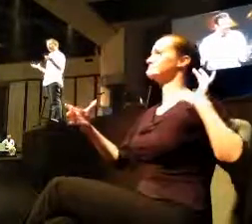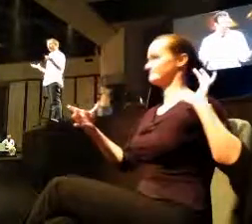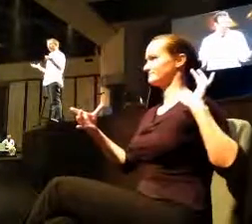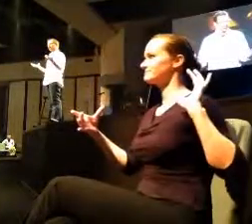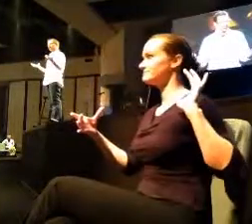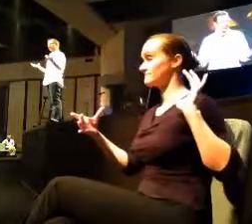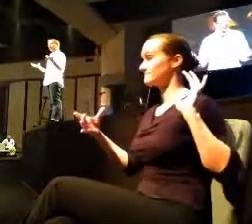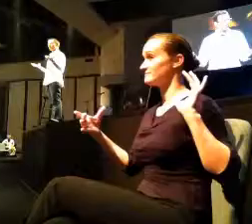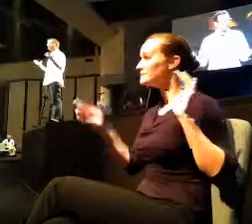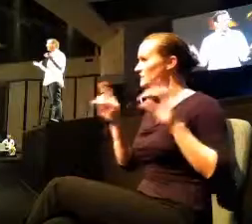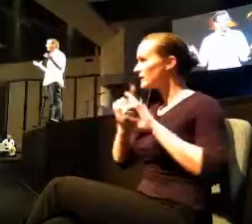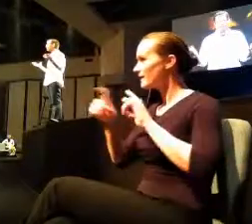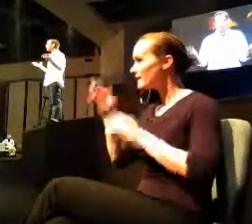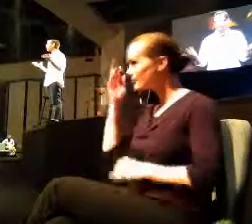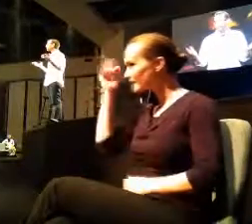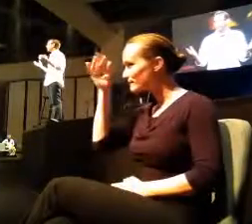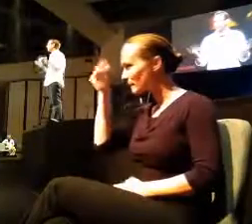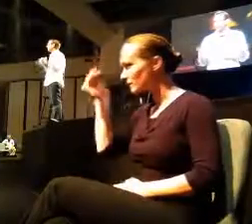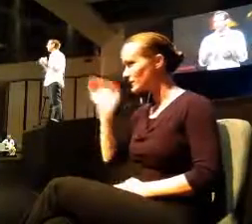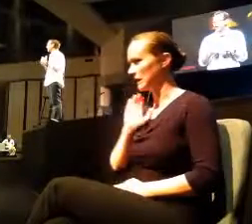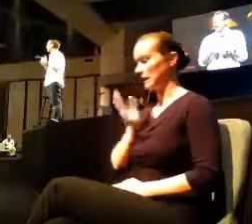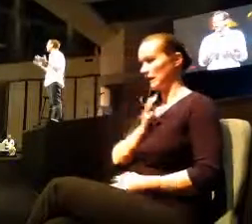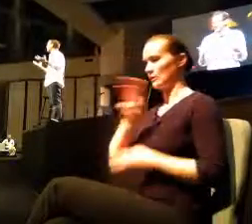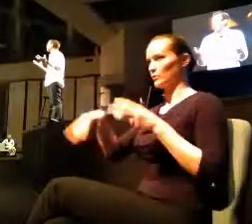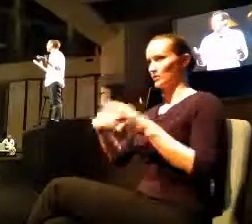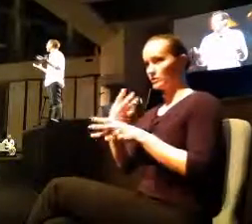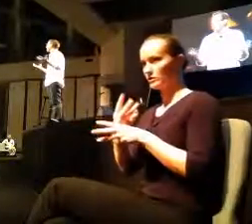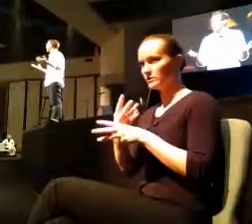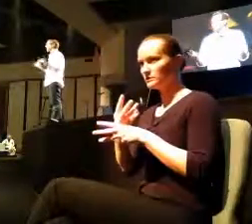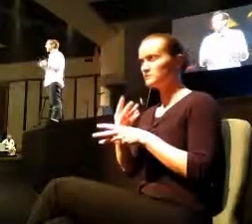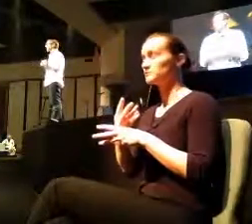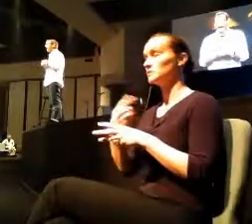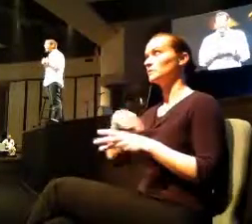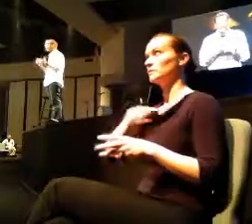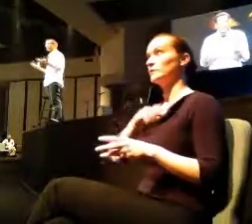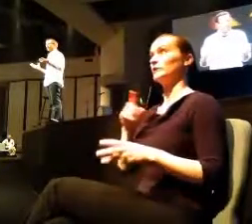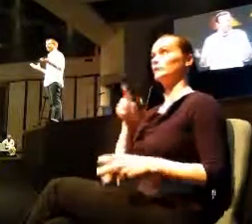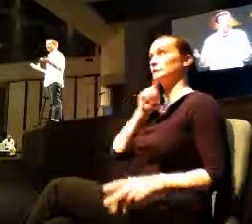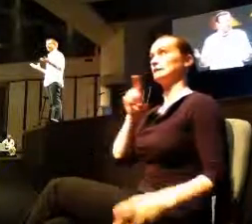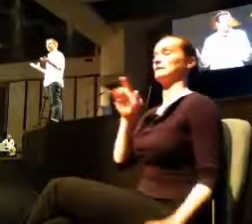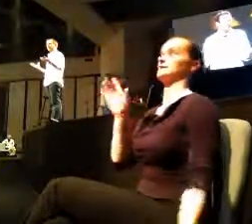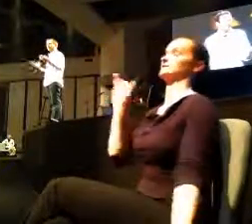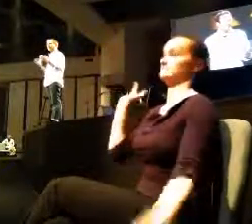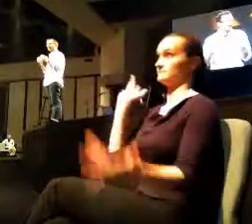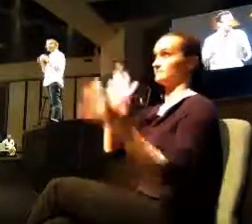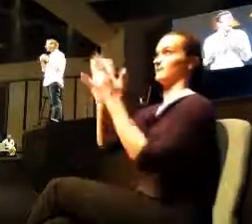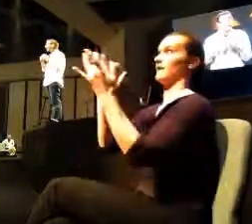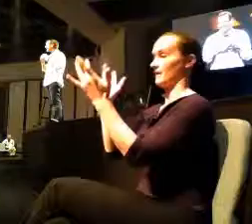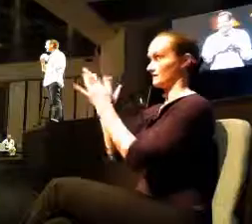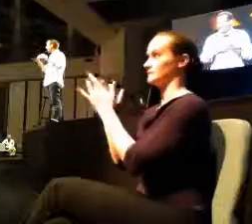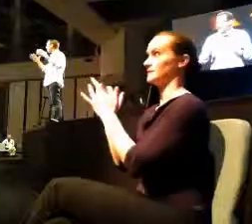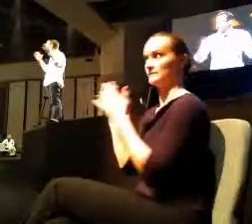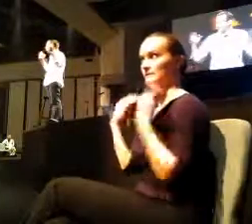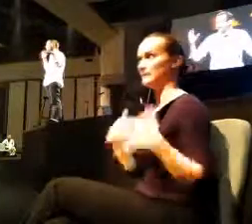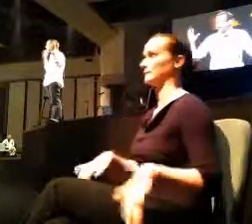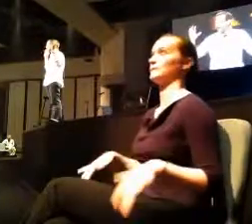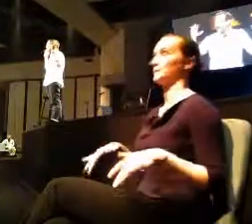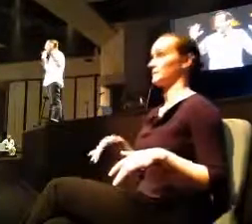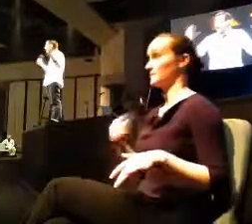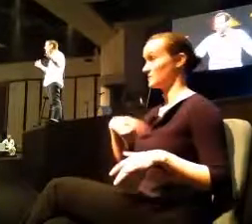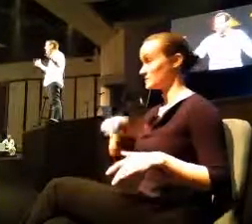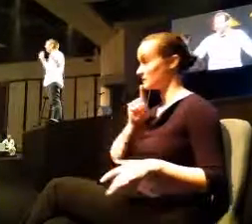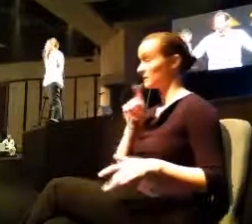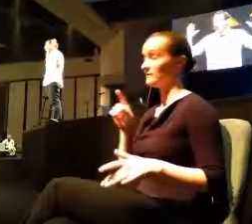think about it. In many ways, we live in a world where we would be what I would call hyper-connected. I mean, we are connected in every